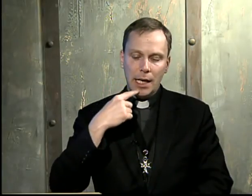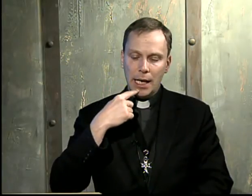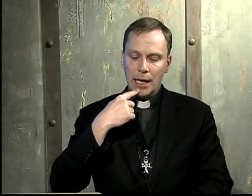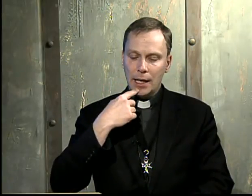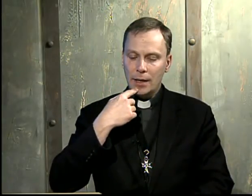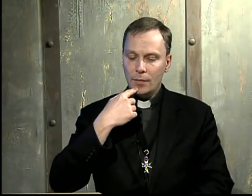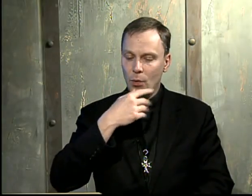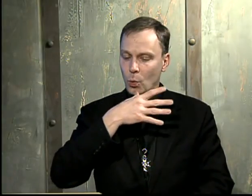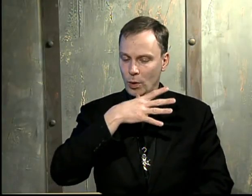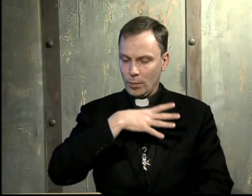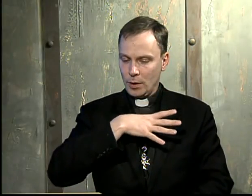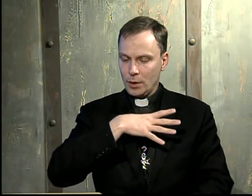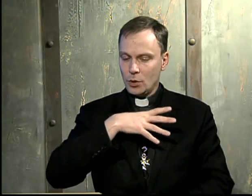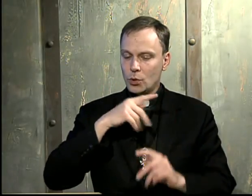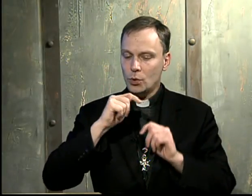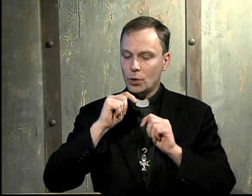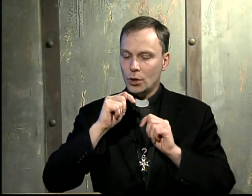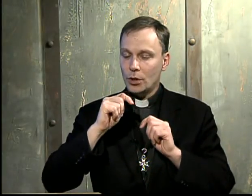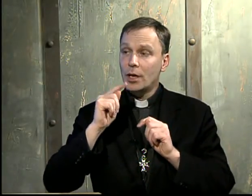classes there.